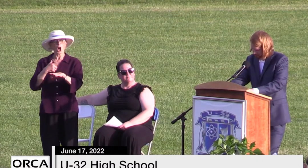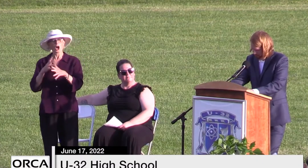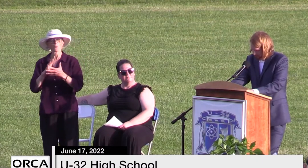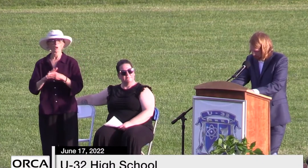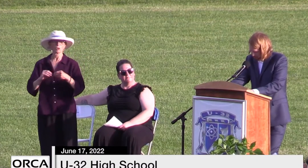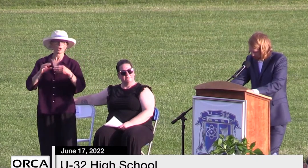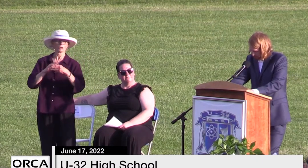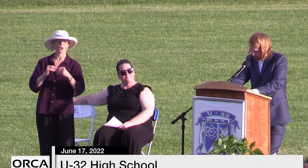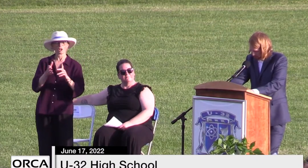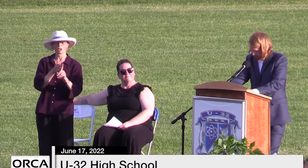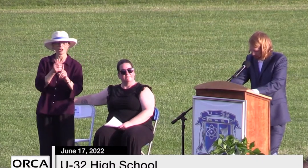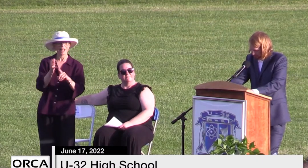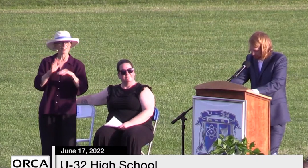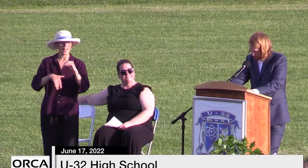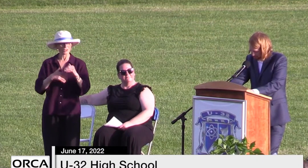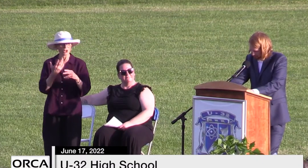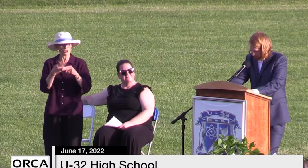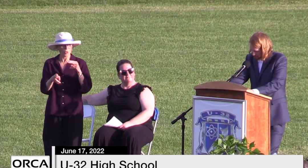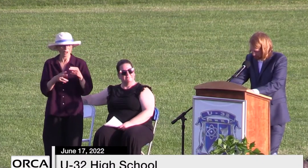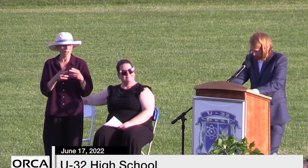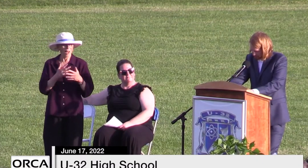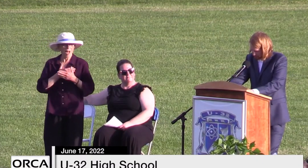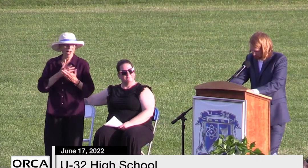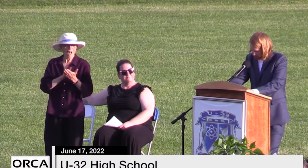stuff." Later in her senior year,